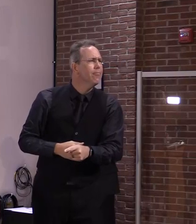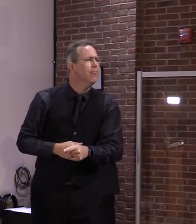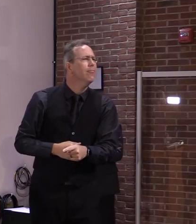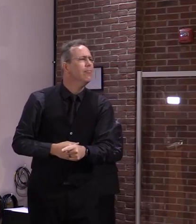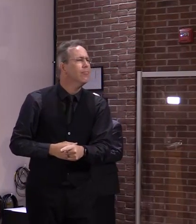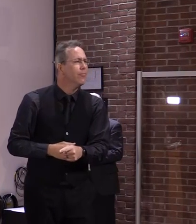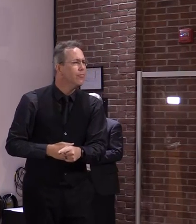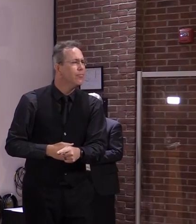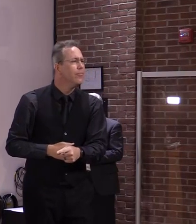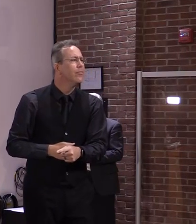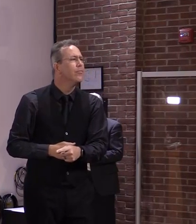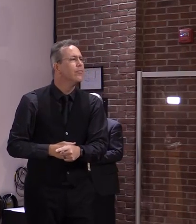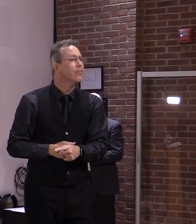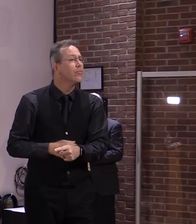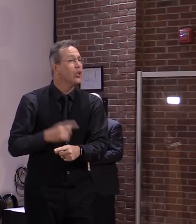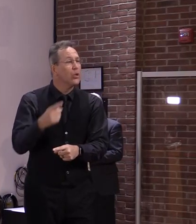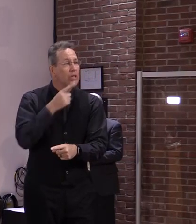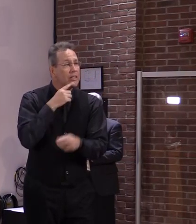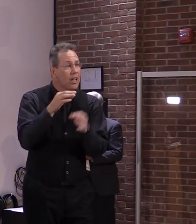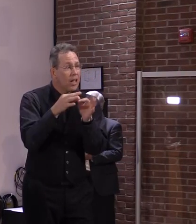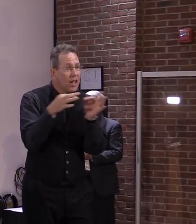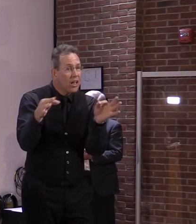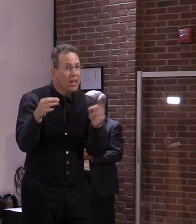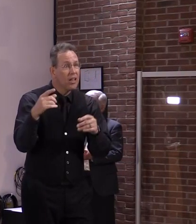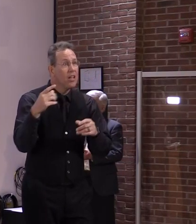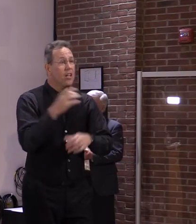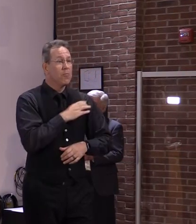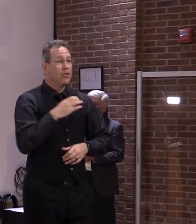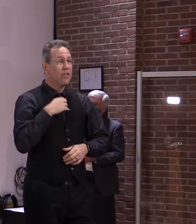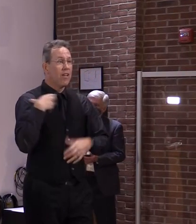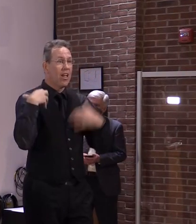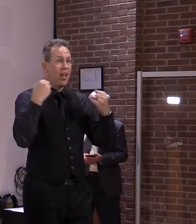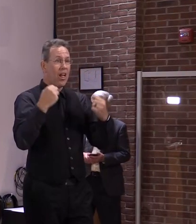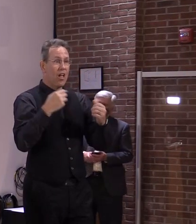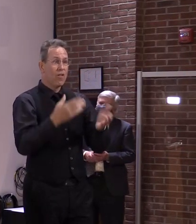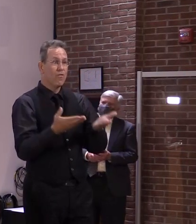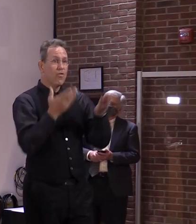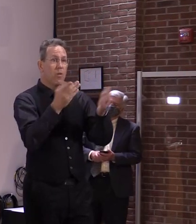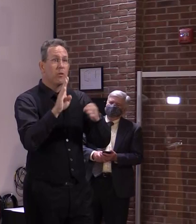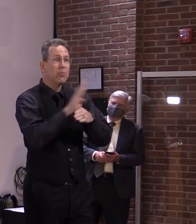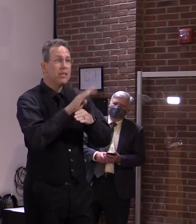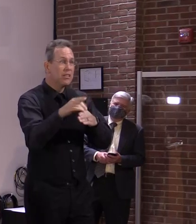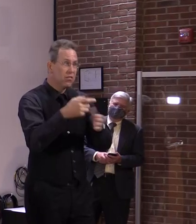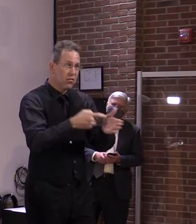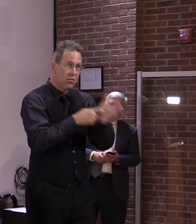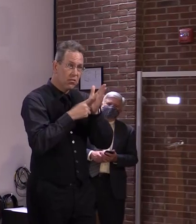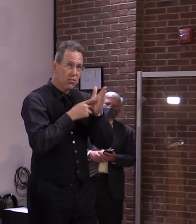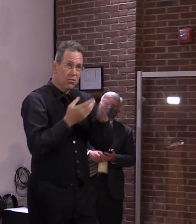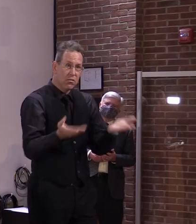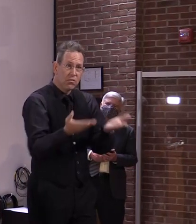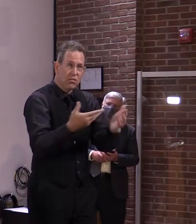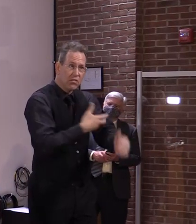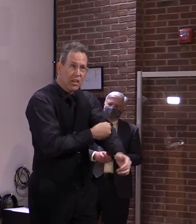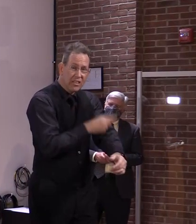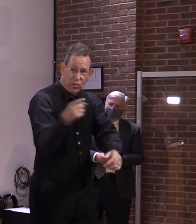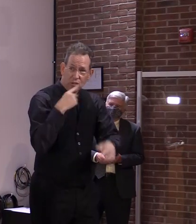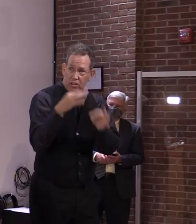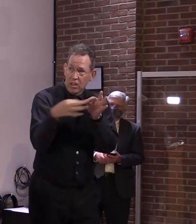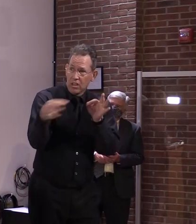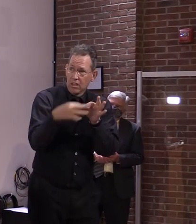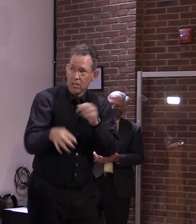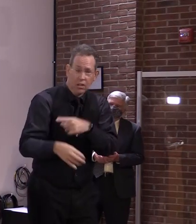they require vaccines for those who don't have medical reasons not to get them as a condition for returning to the